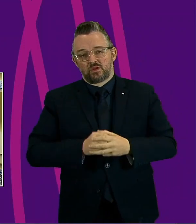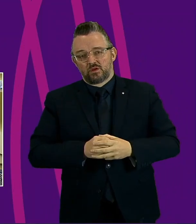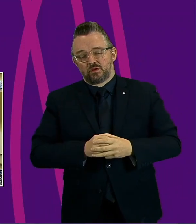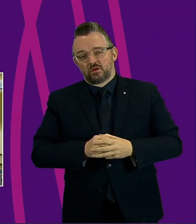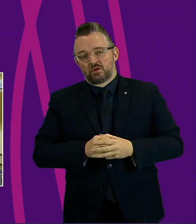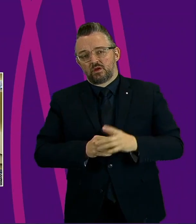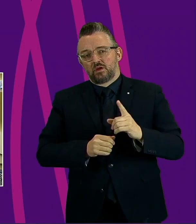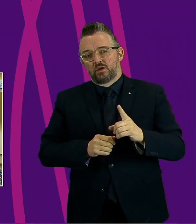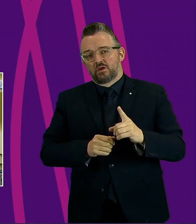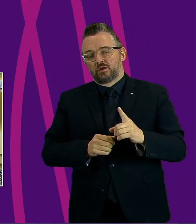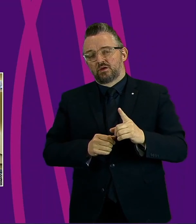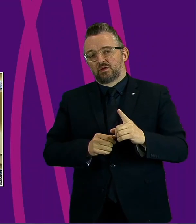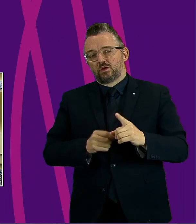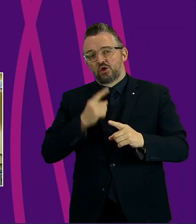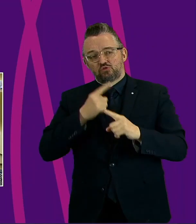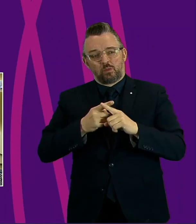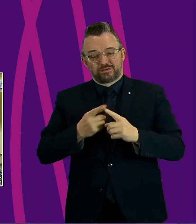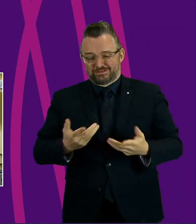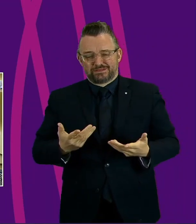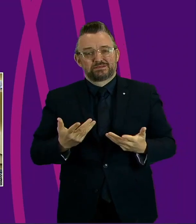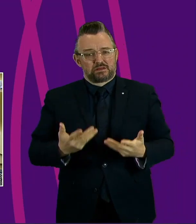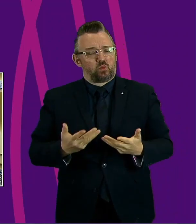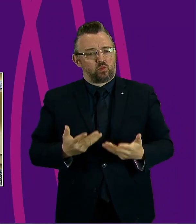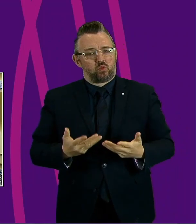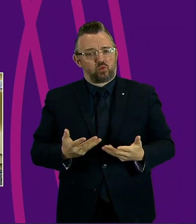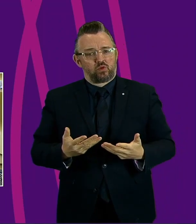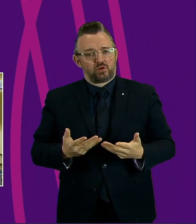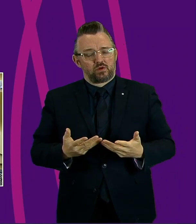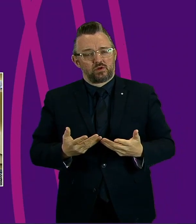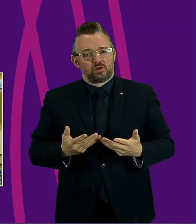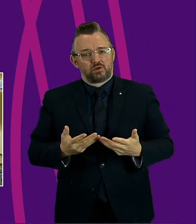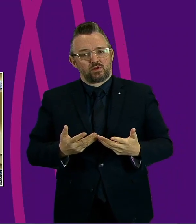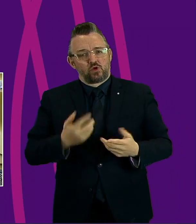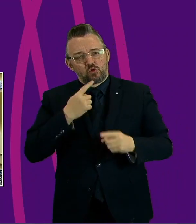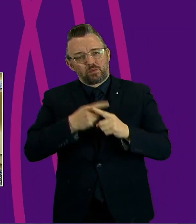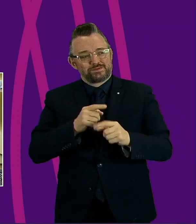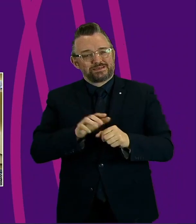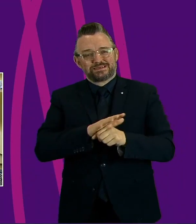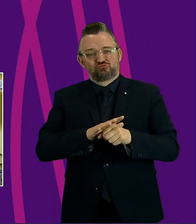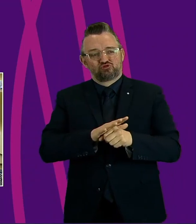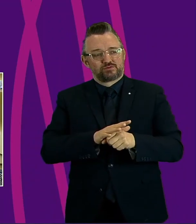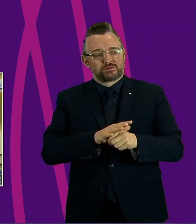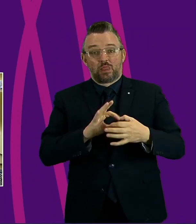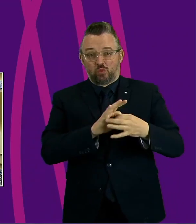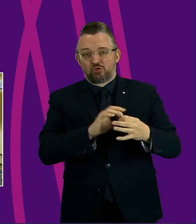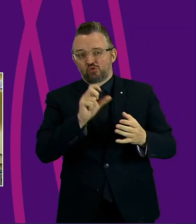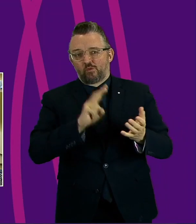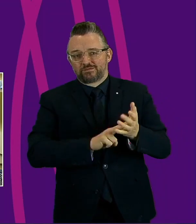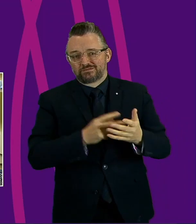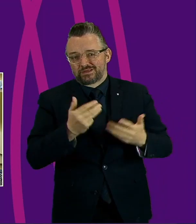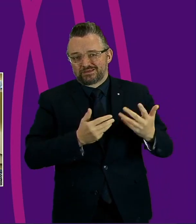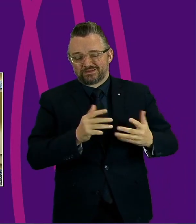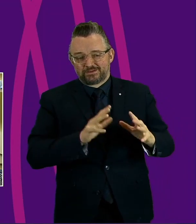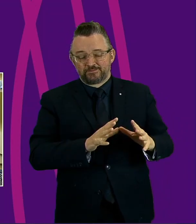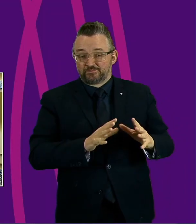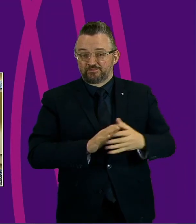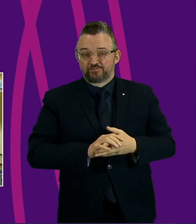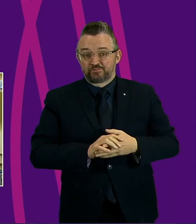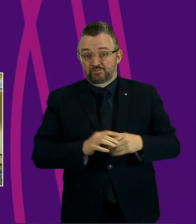the here and now and on the situation with this virus, we have been and we